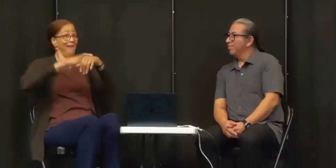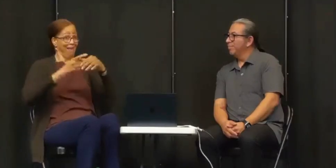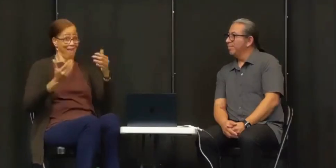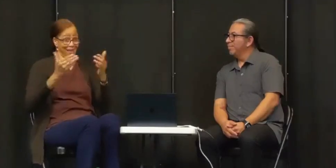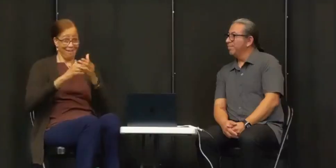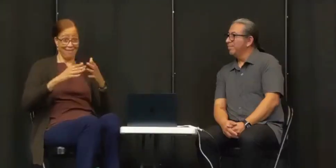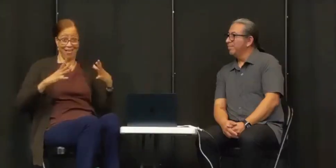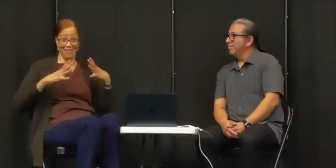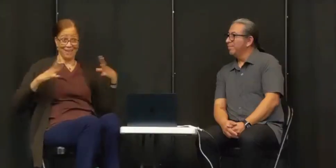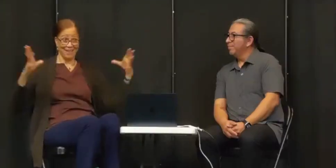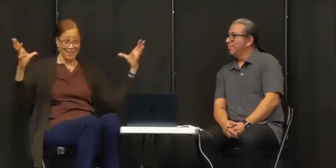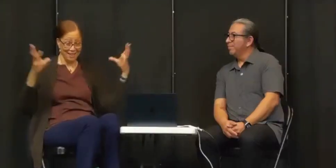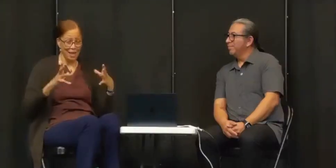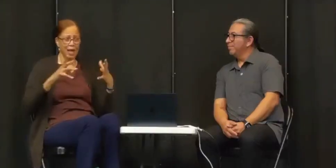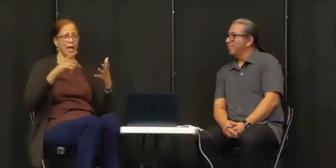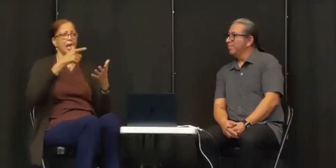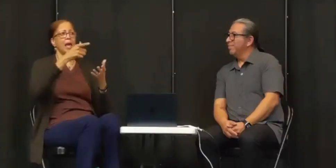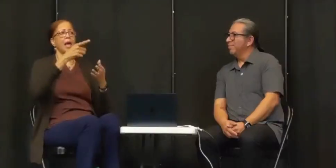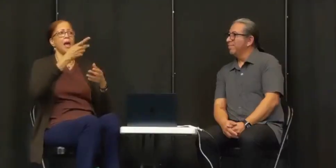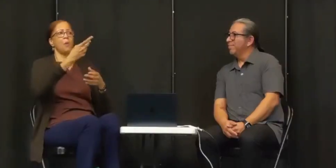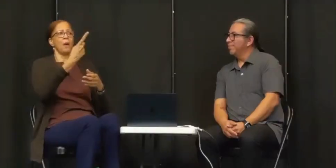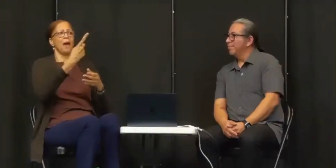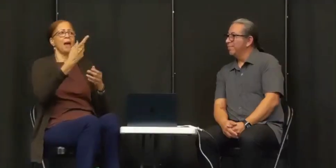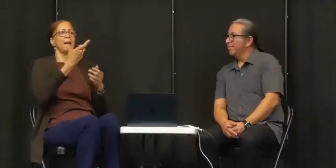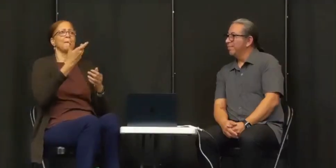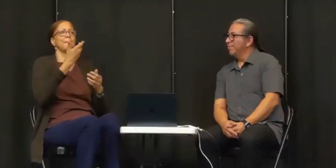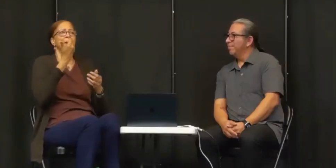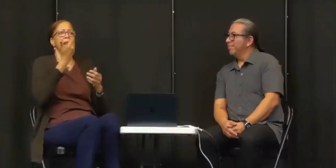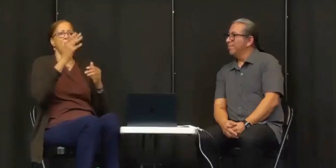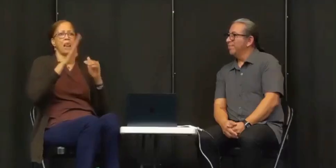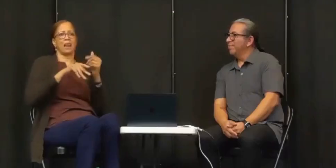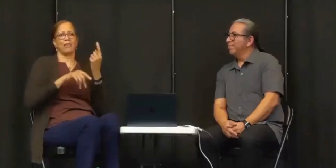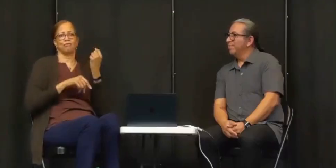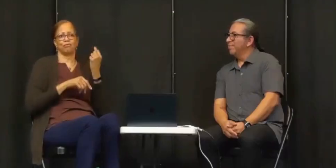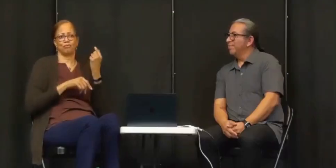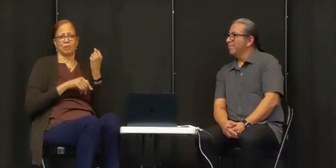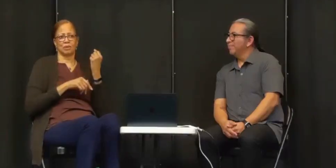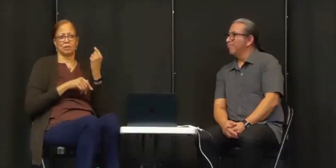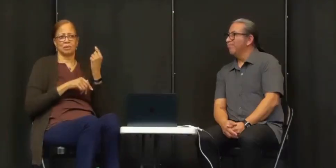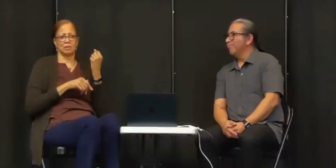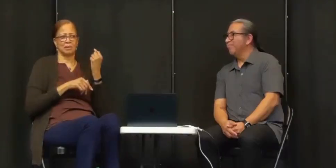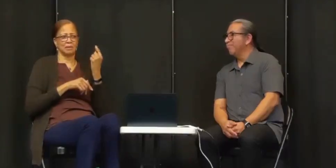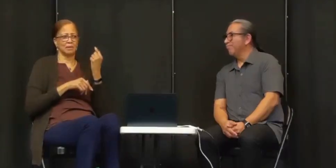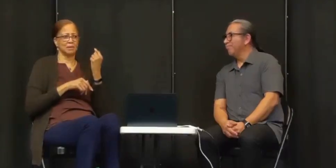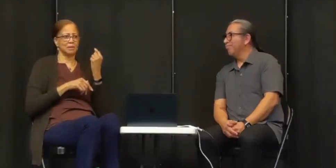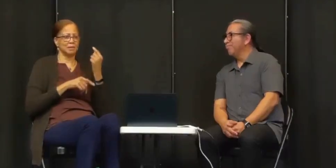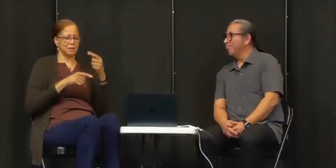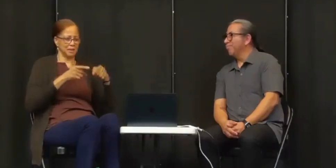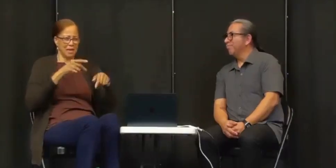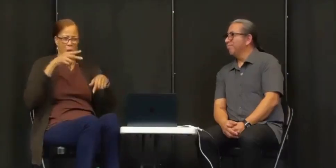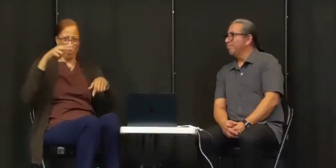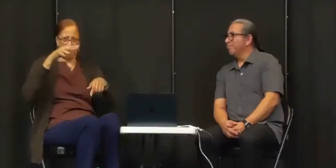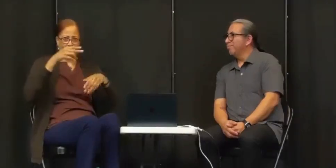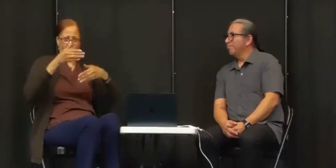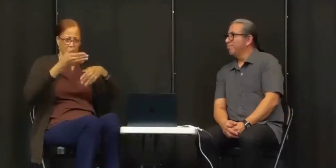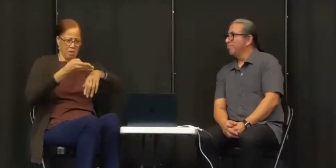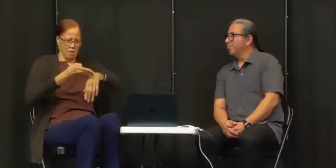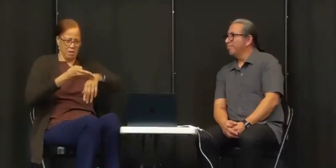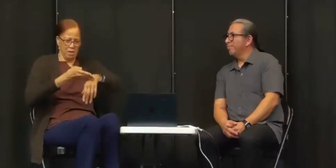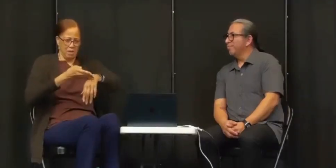together. Let's try this again. And then when you're at the holiday celebration together, it'll be a little bit better than last year.